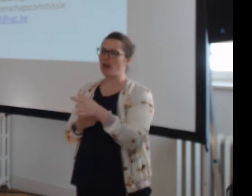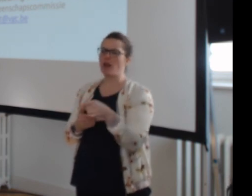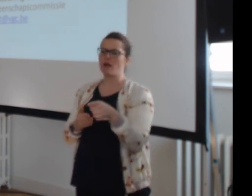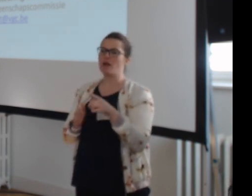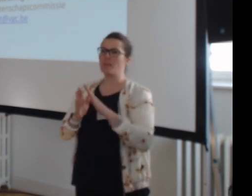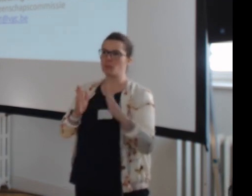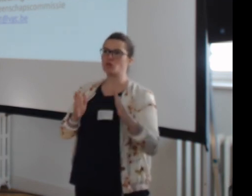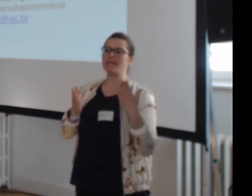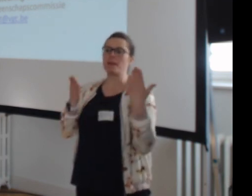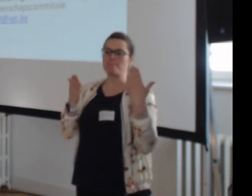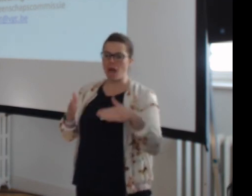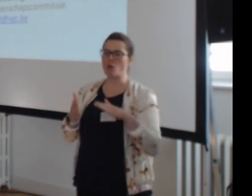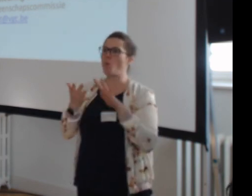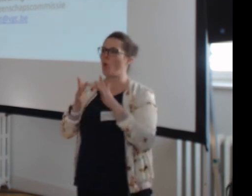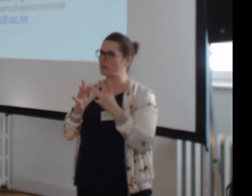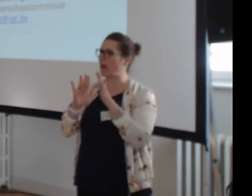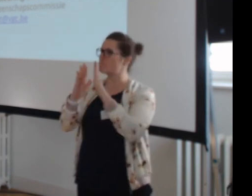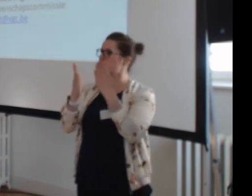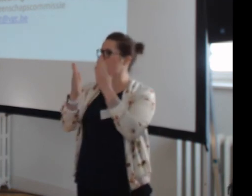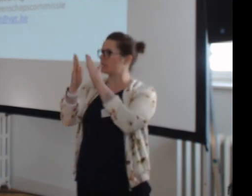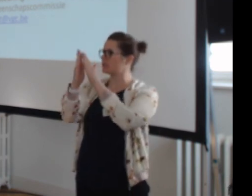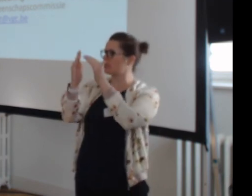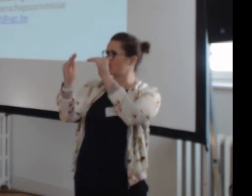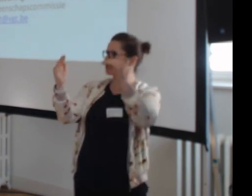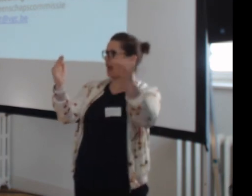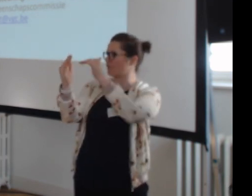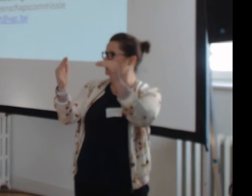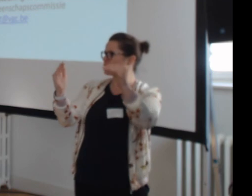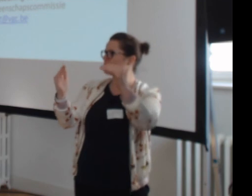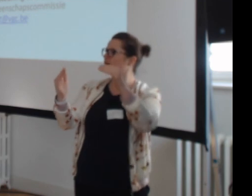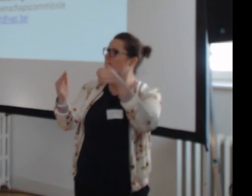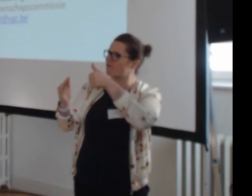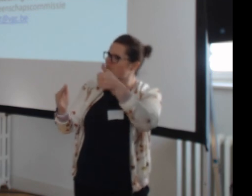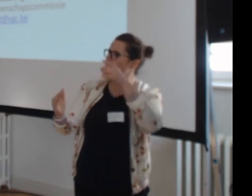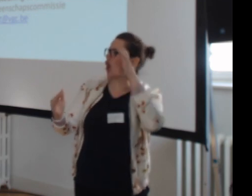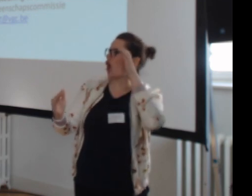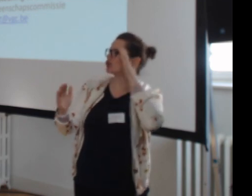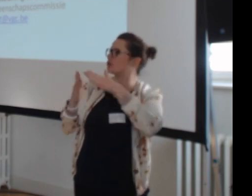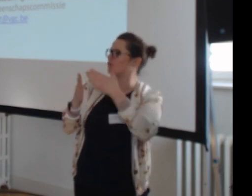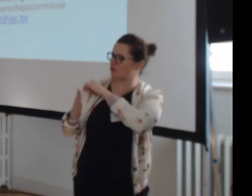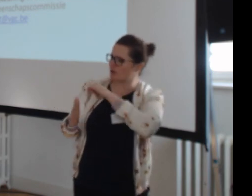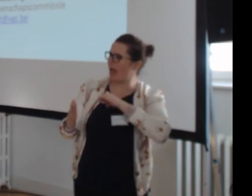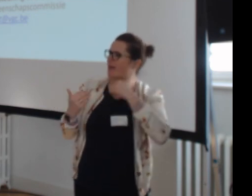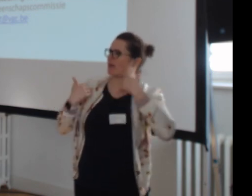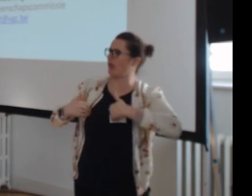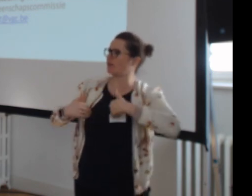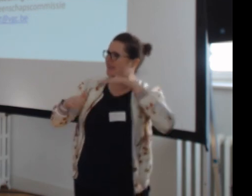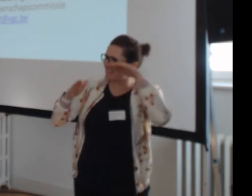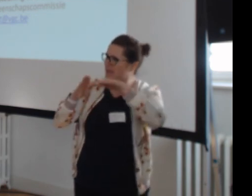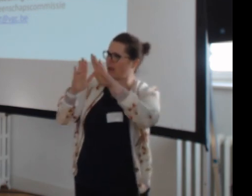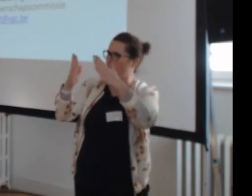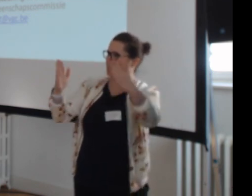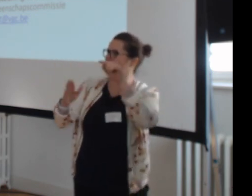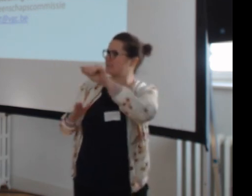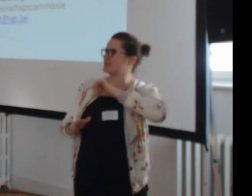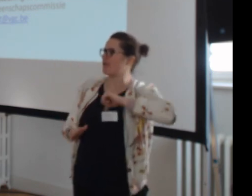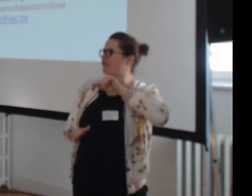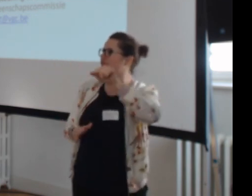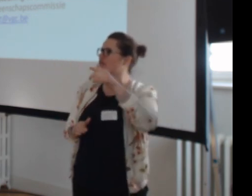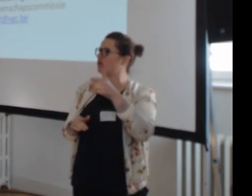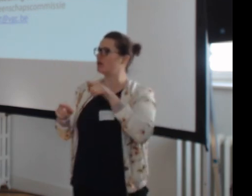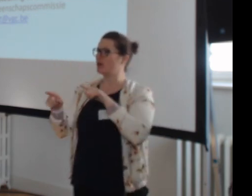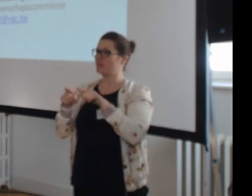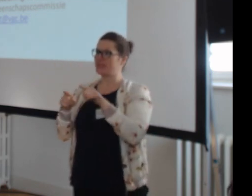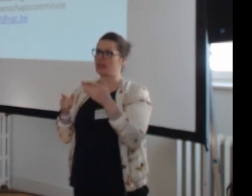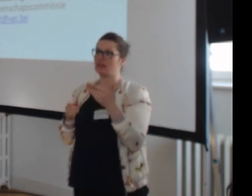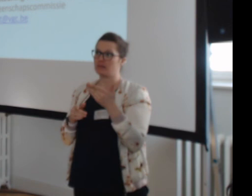libraries to make online bookshelves of DAISY books for their own customers in the library. So then you